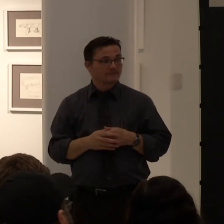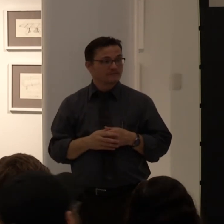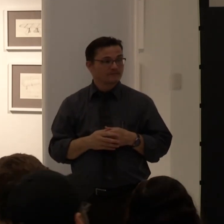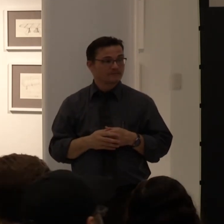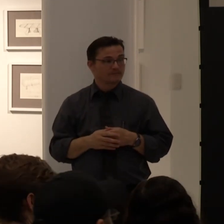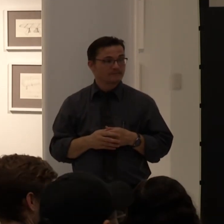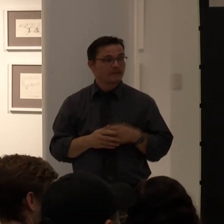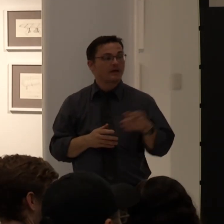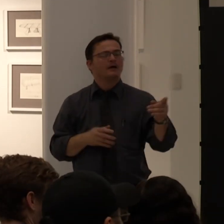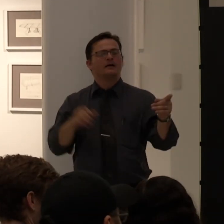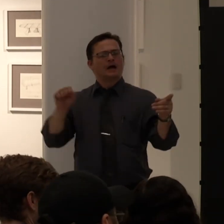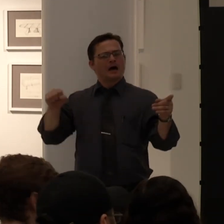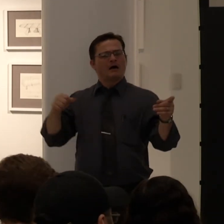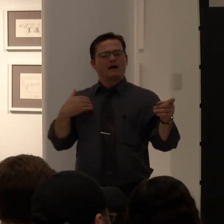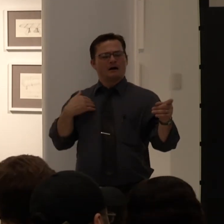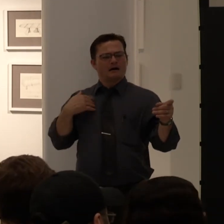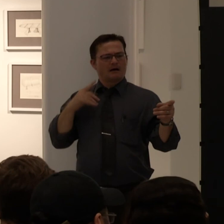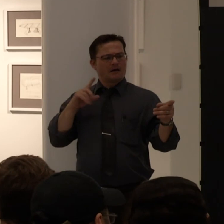Yeah,